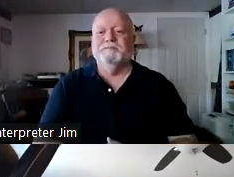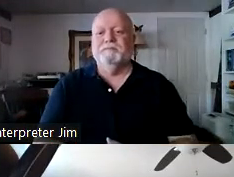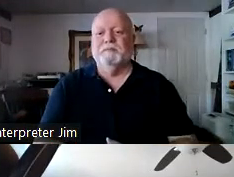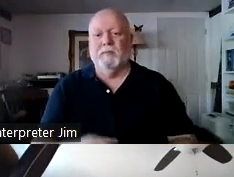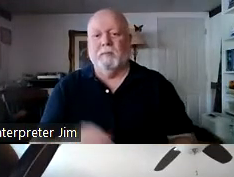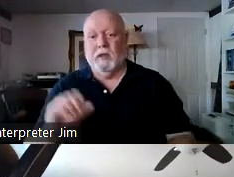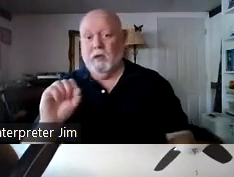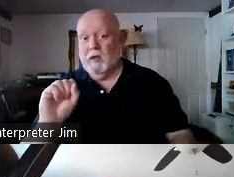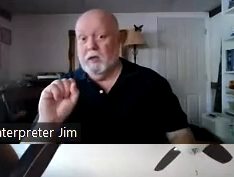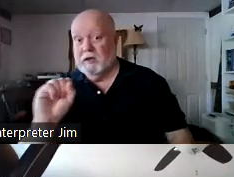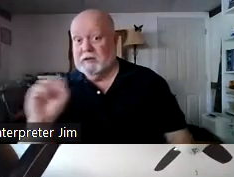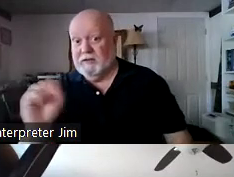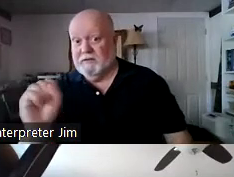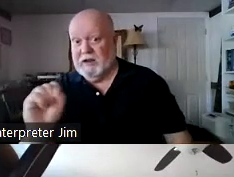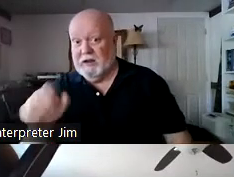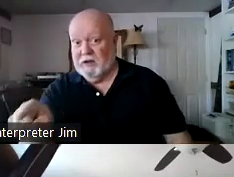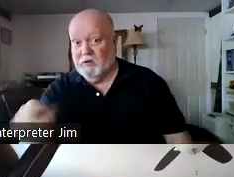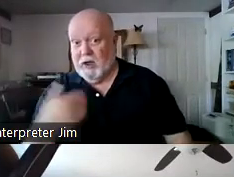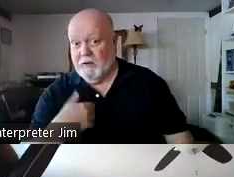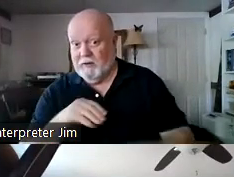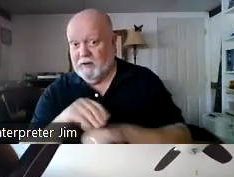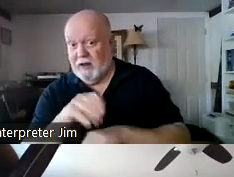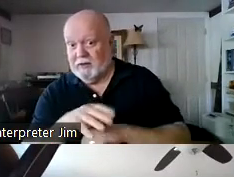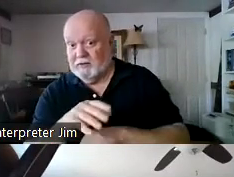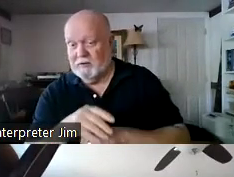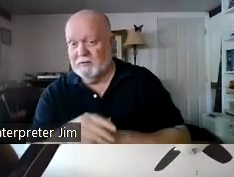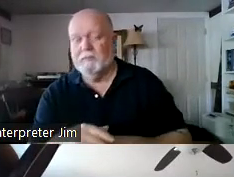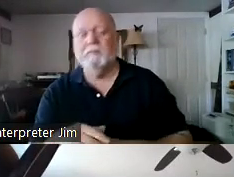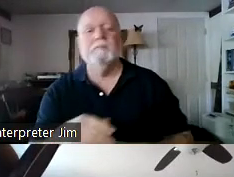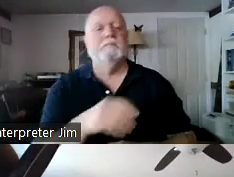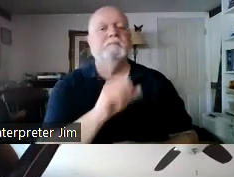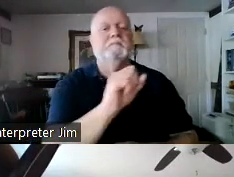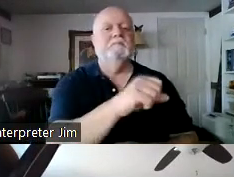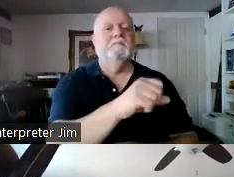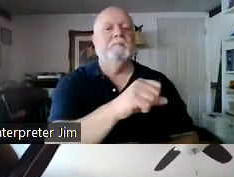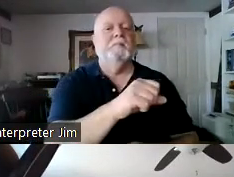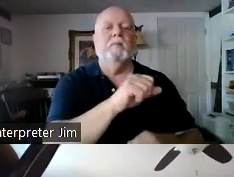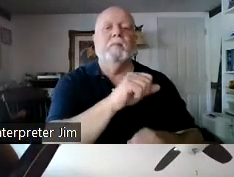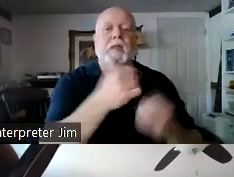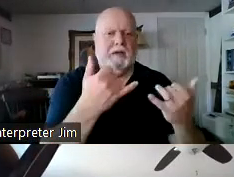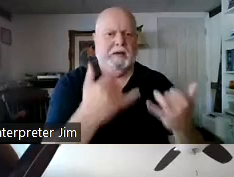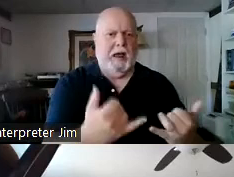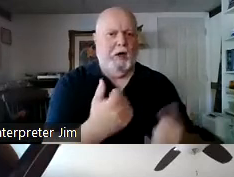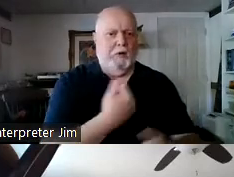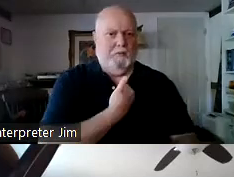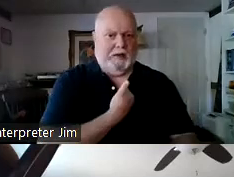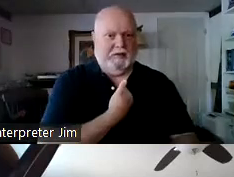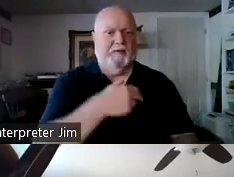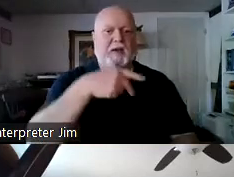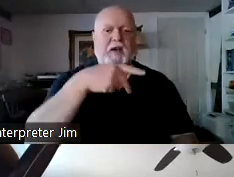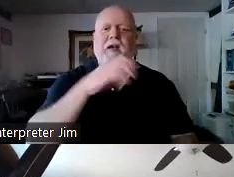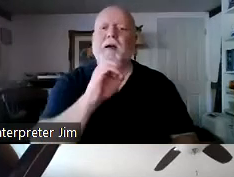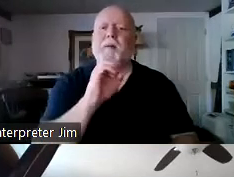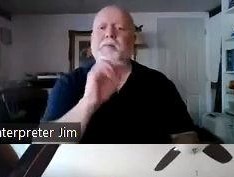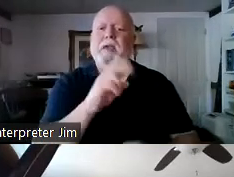Stephanie? Yeah, so working in the substance abuse area now as a peer advocate, I see